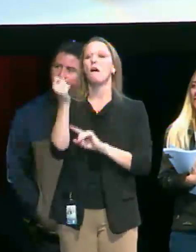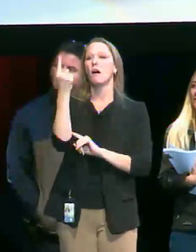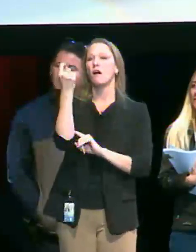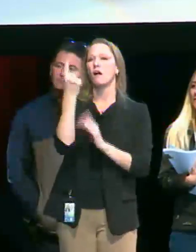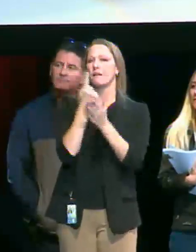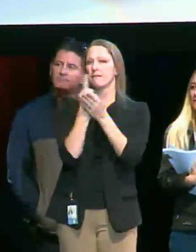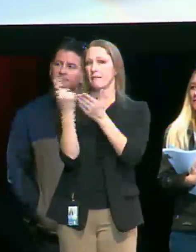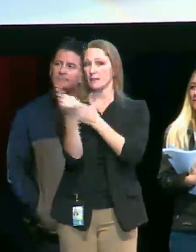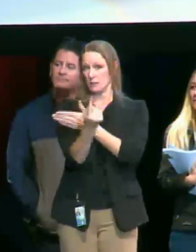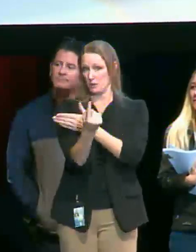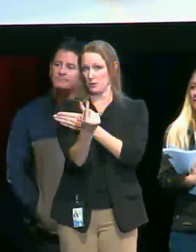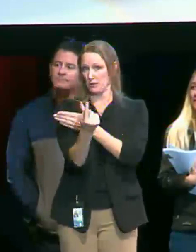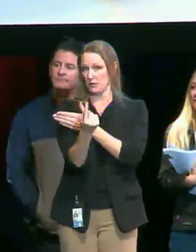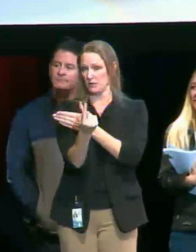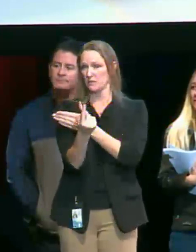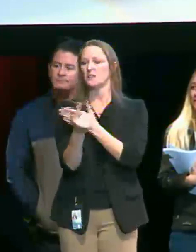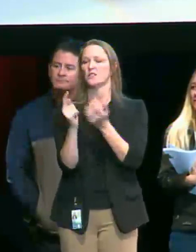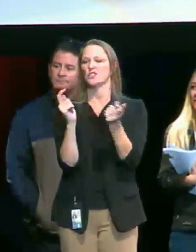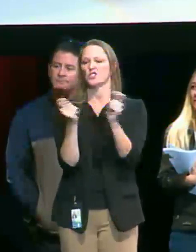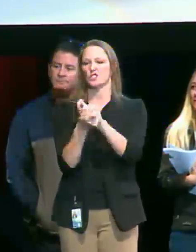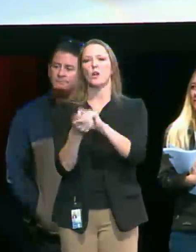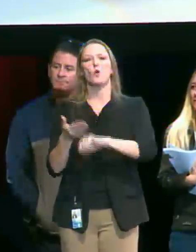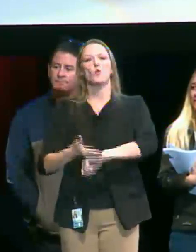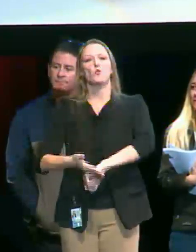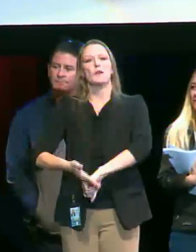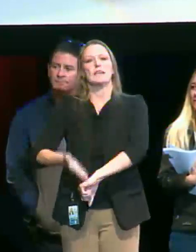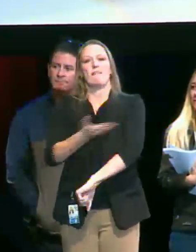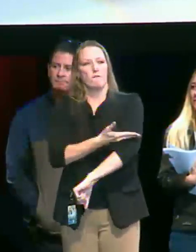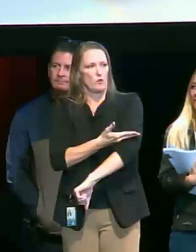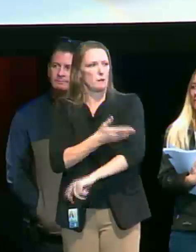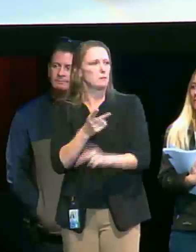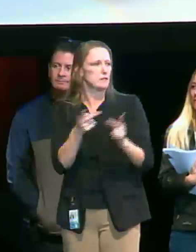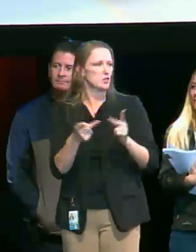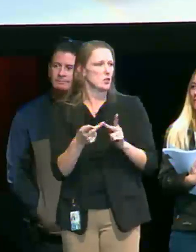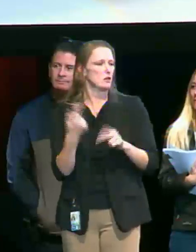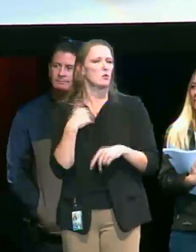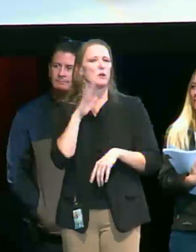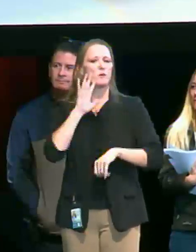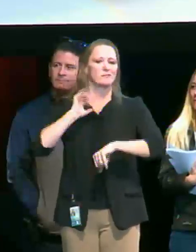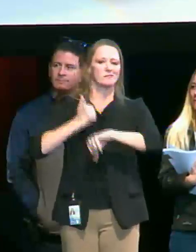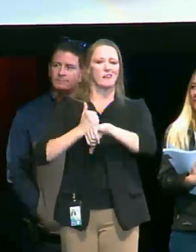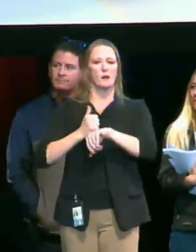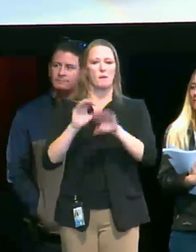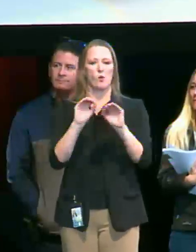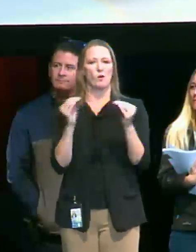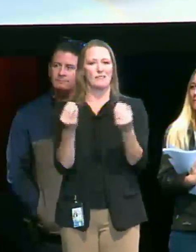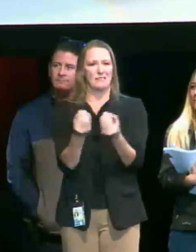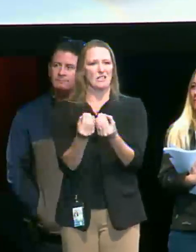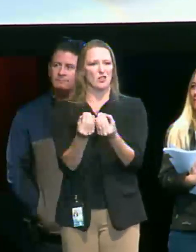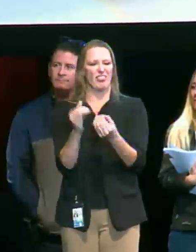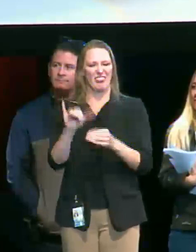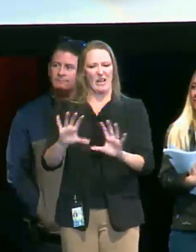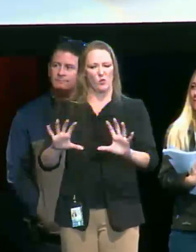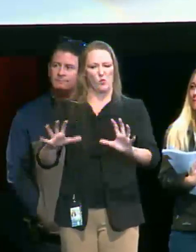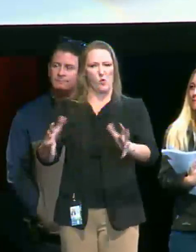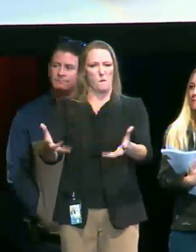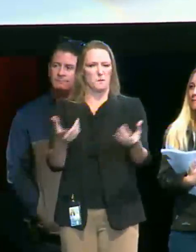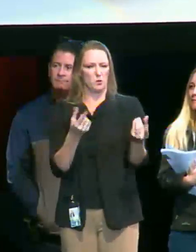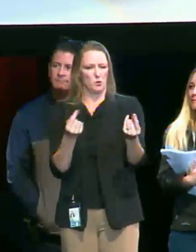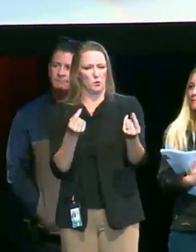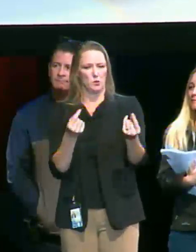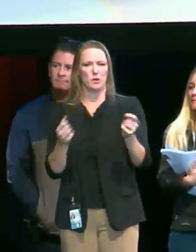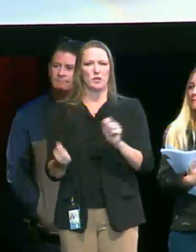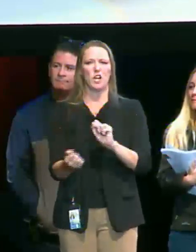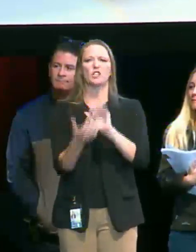in a recovery position where we will form an organization that is going to completely address all of these kinds